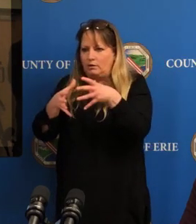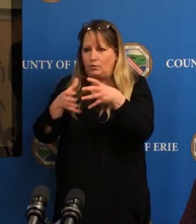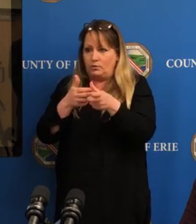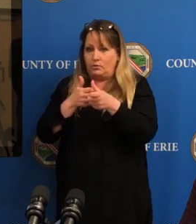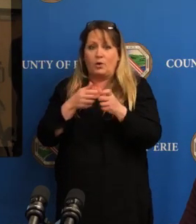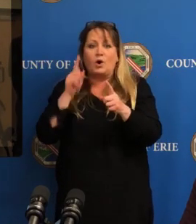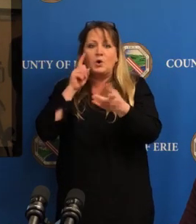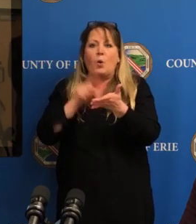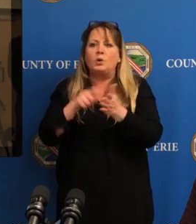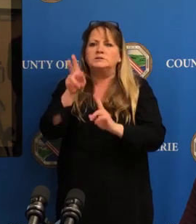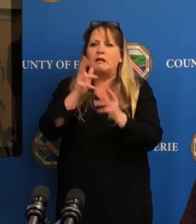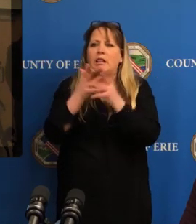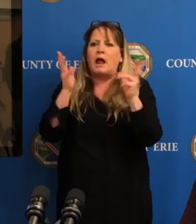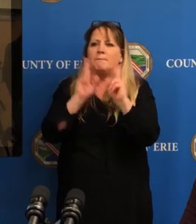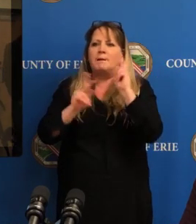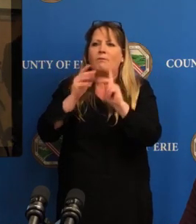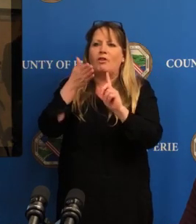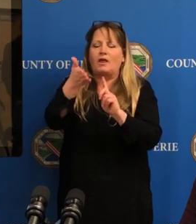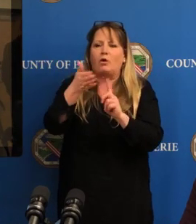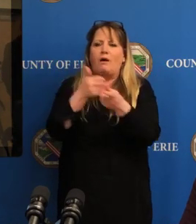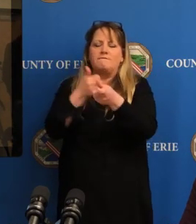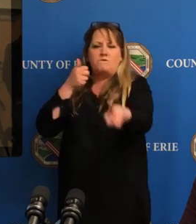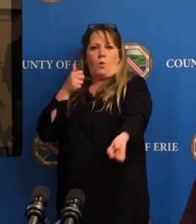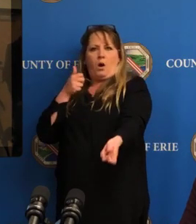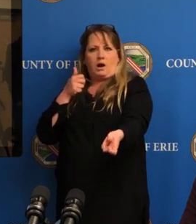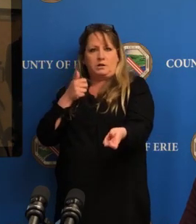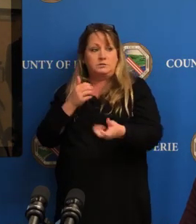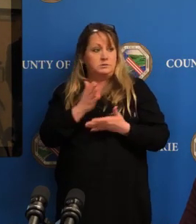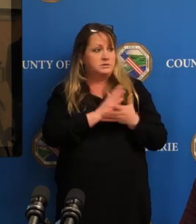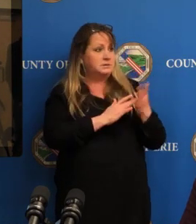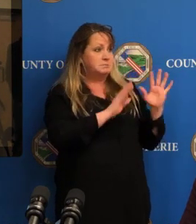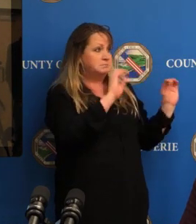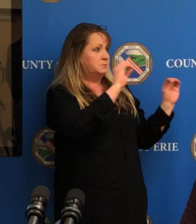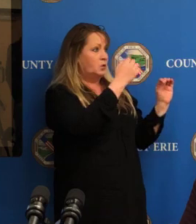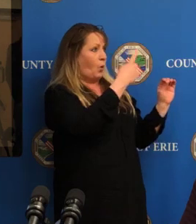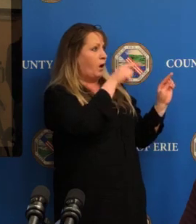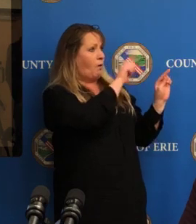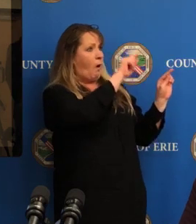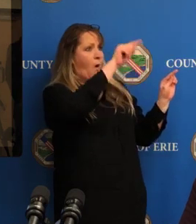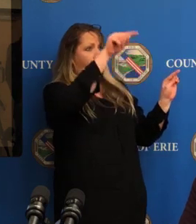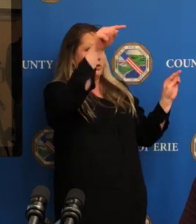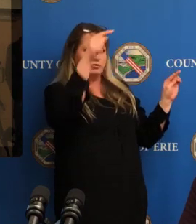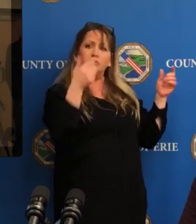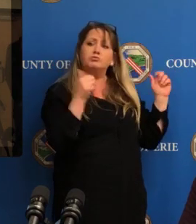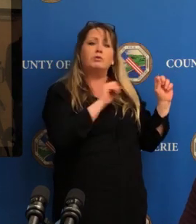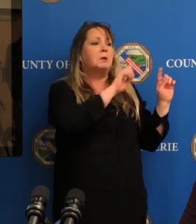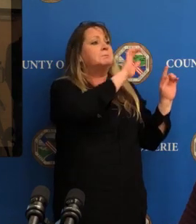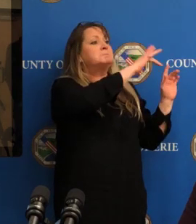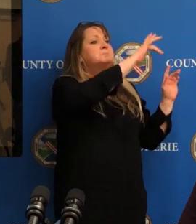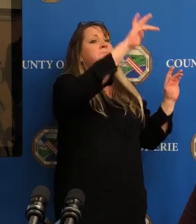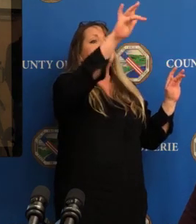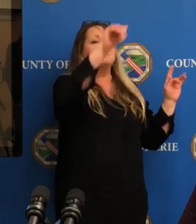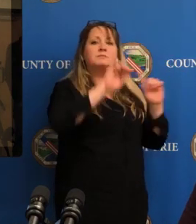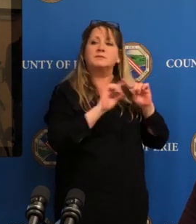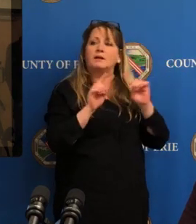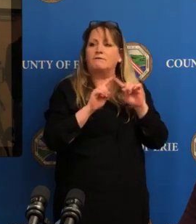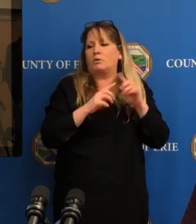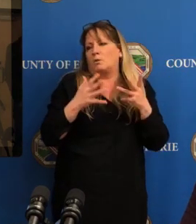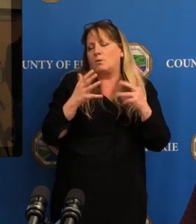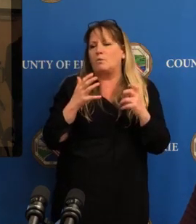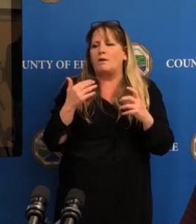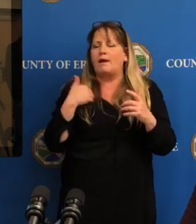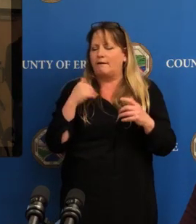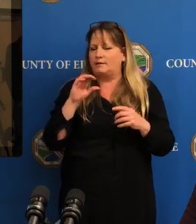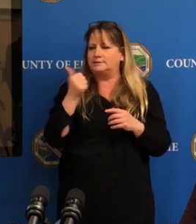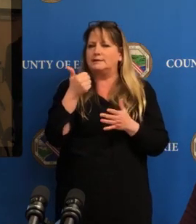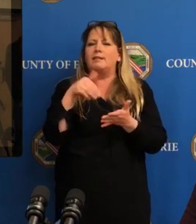lots of other parks that we have that are hardly having any attendance. And that's why I want people to try out the different parks we have. As we say, we have